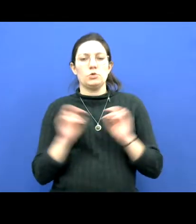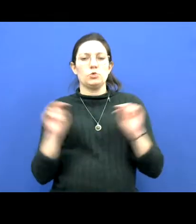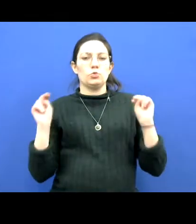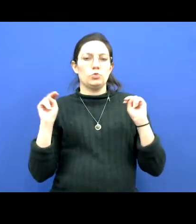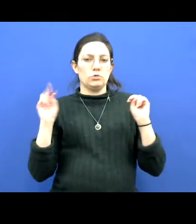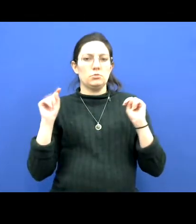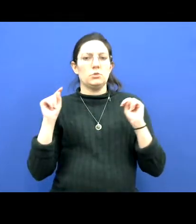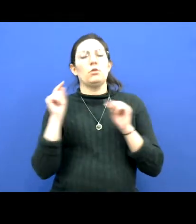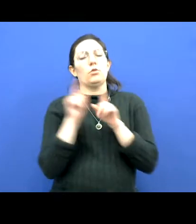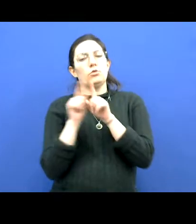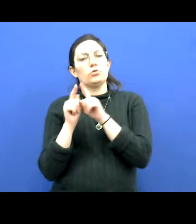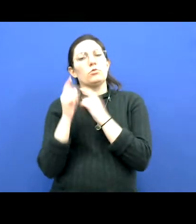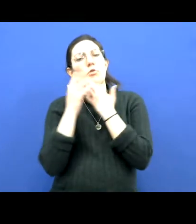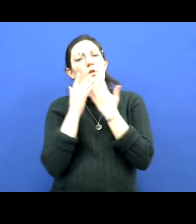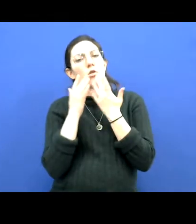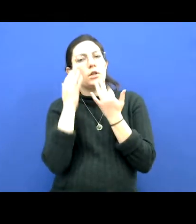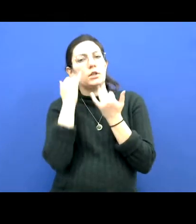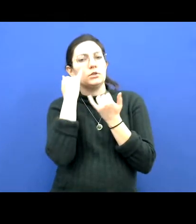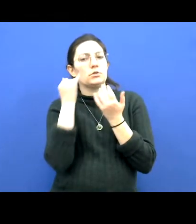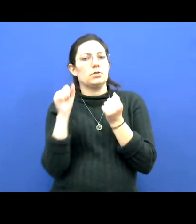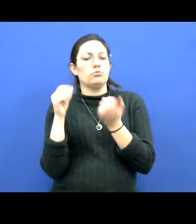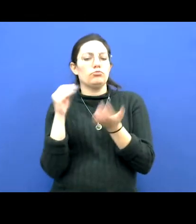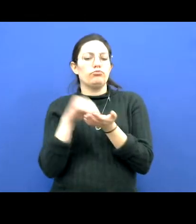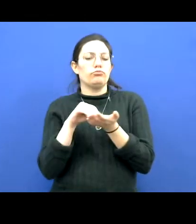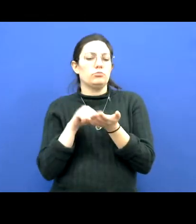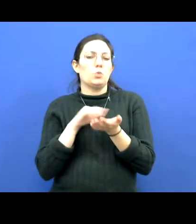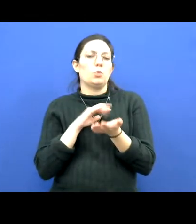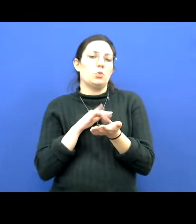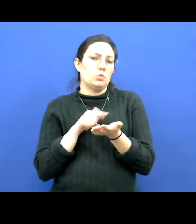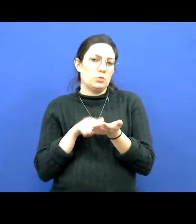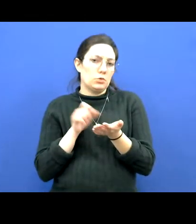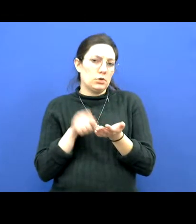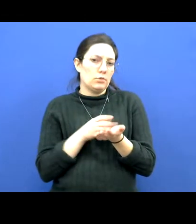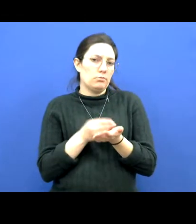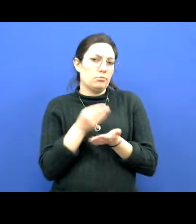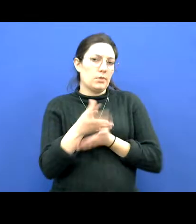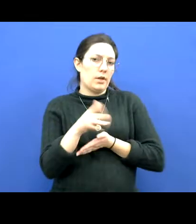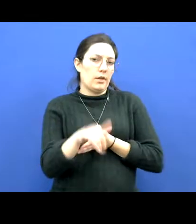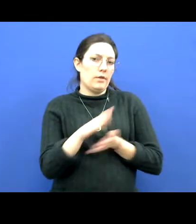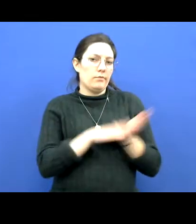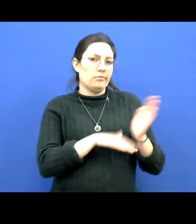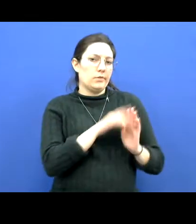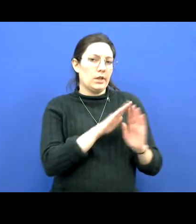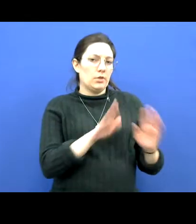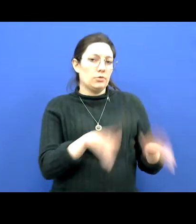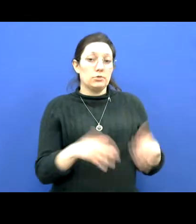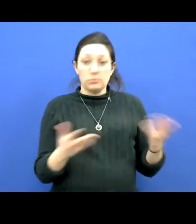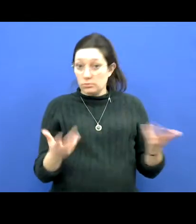idea of the colors to pursue, so to speak. Any other questions?